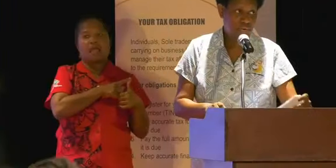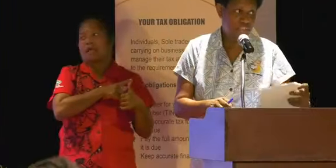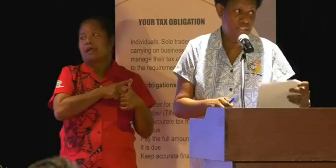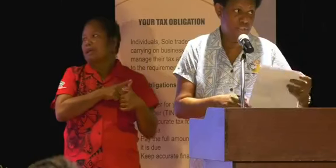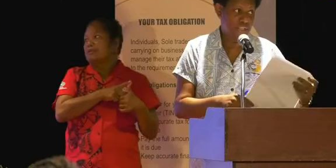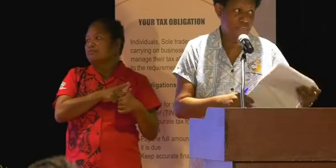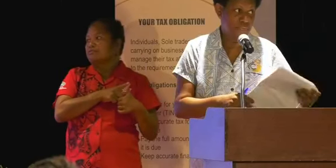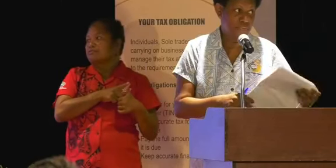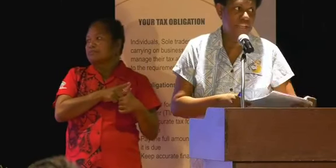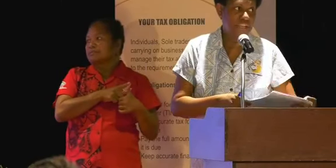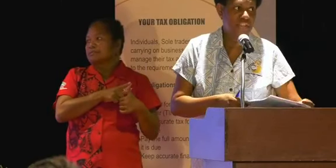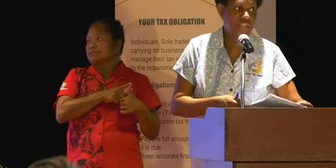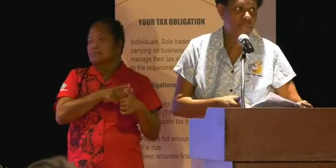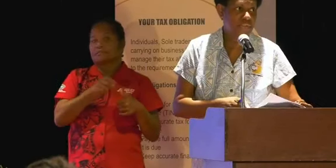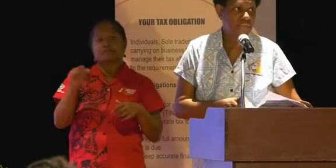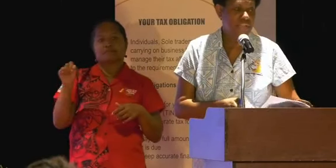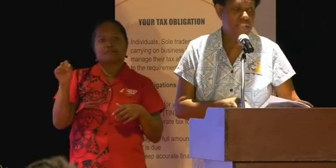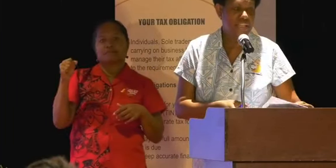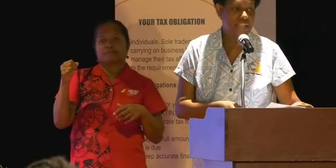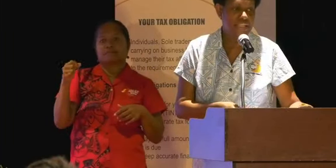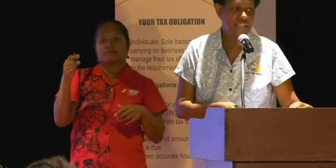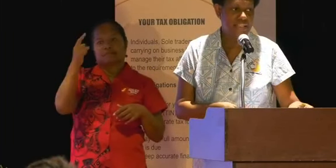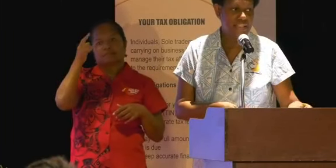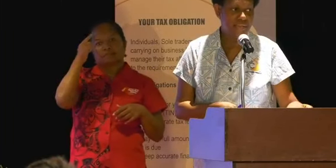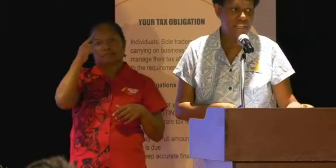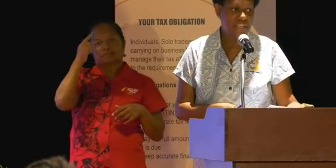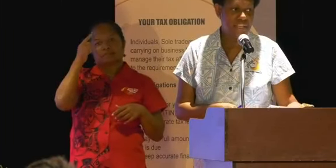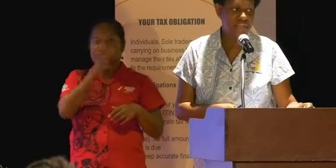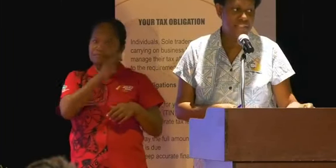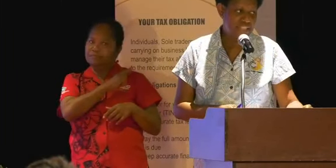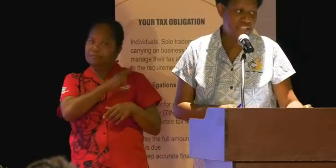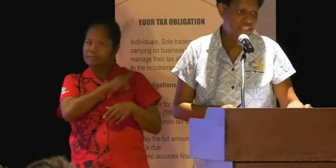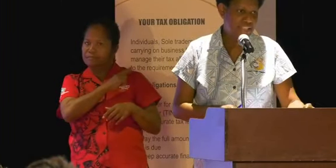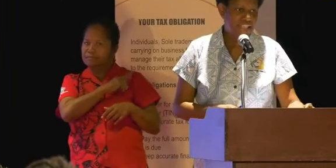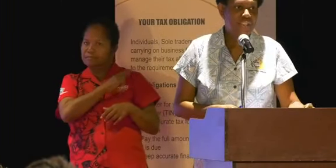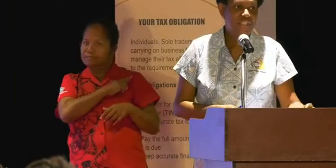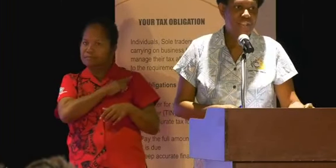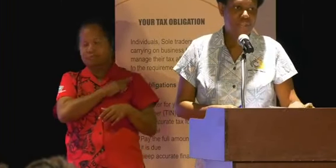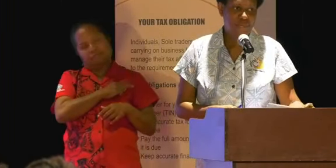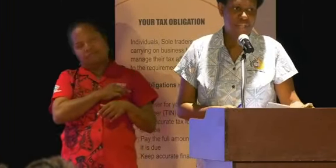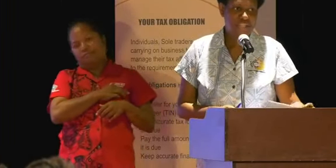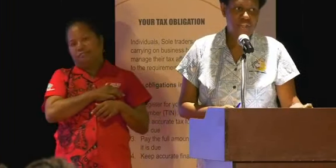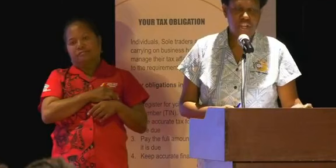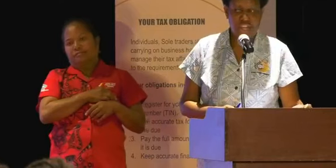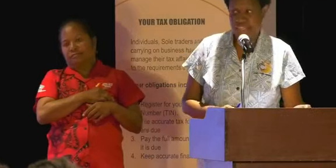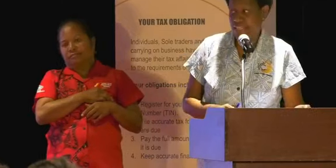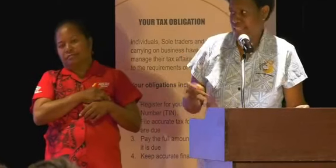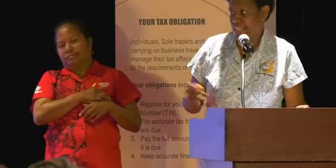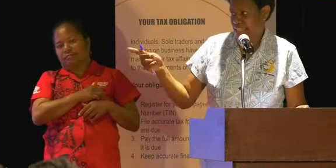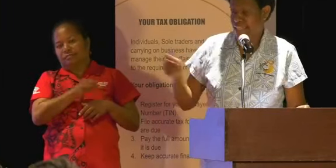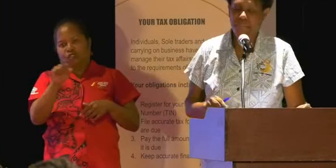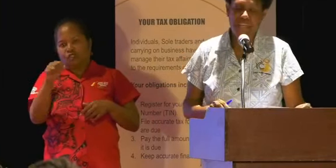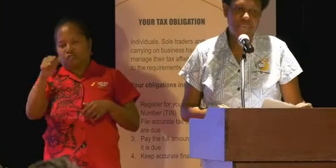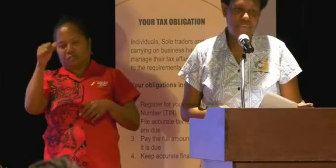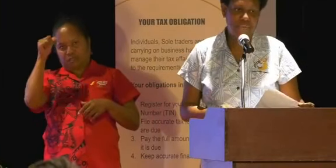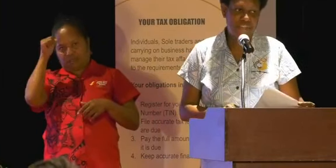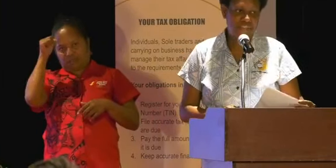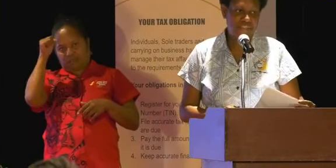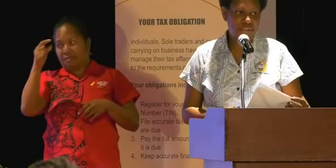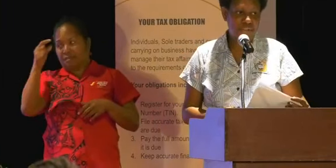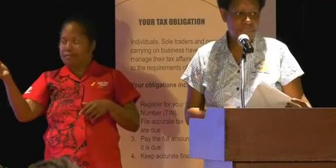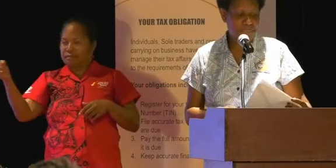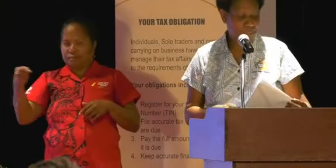like aburusimol obligations blue here na start sending money overseas? Sorry to mas nogat. Embakam